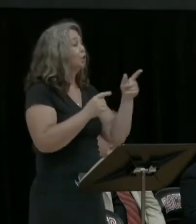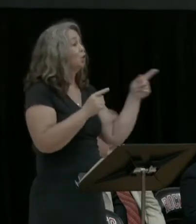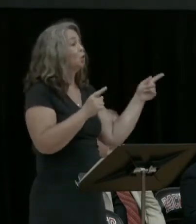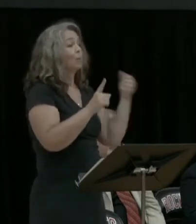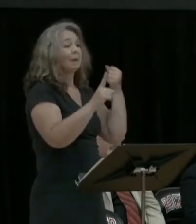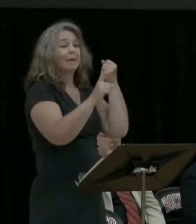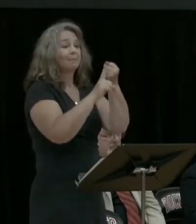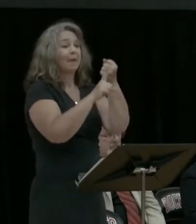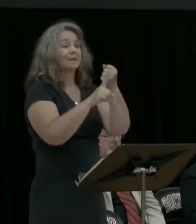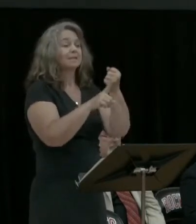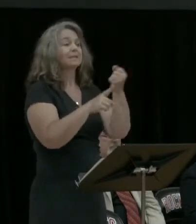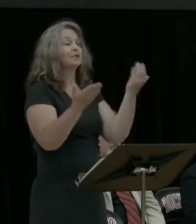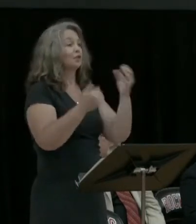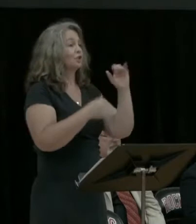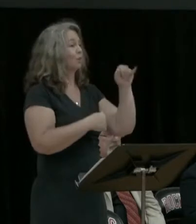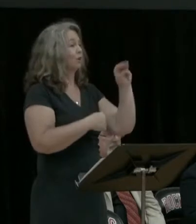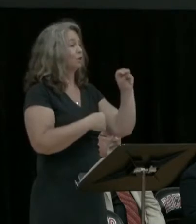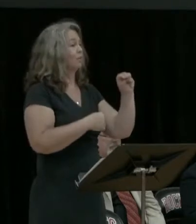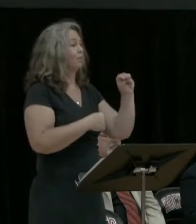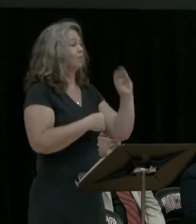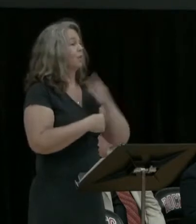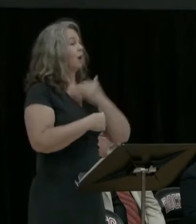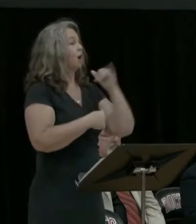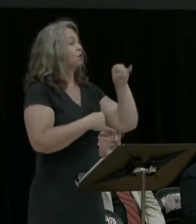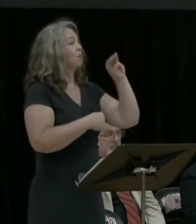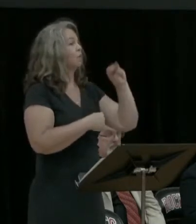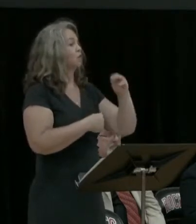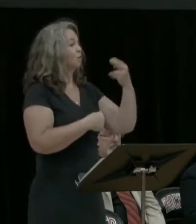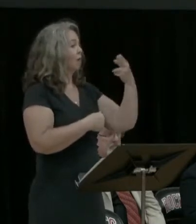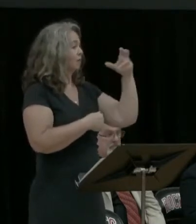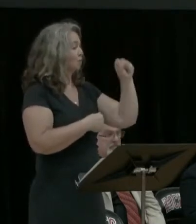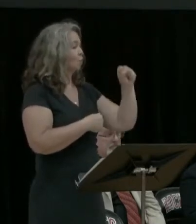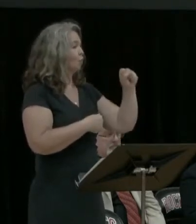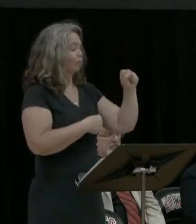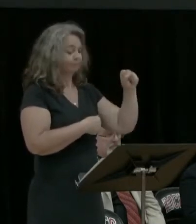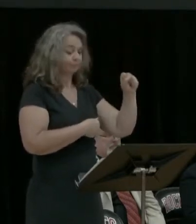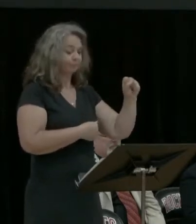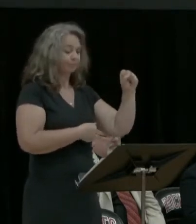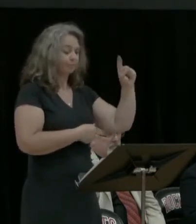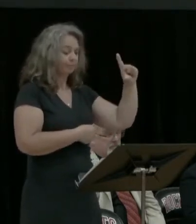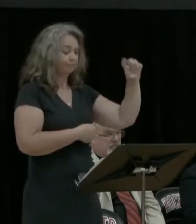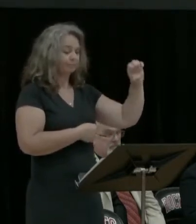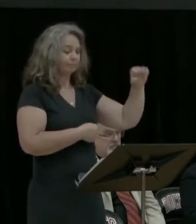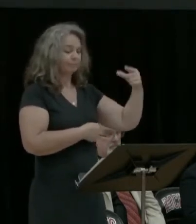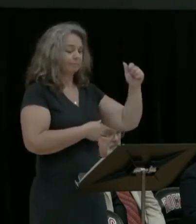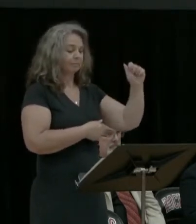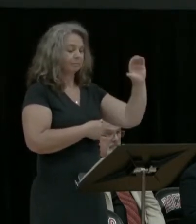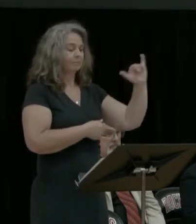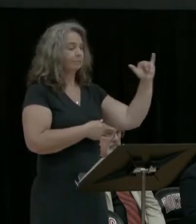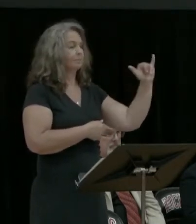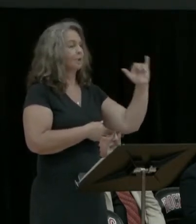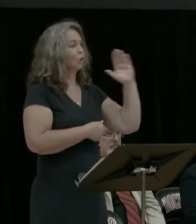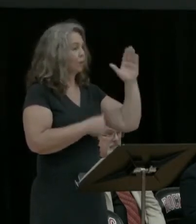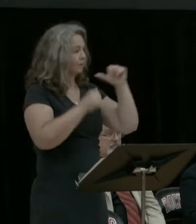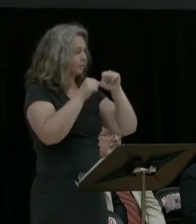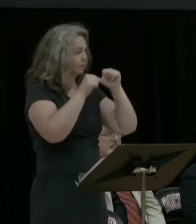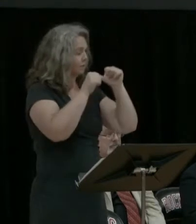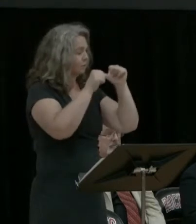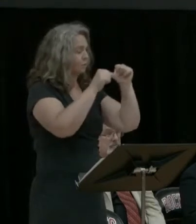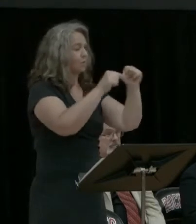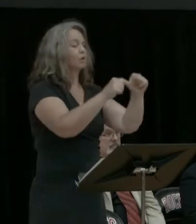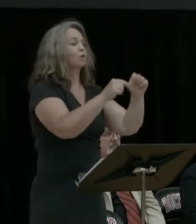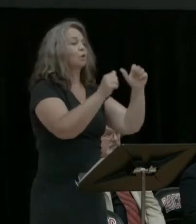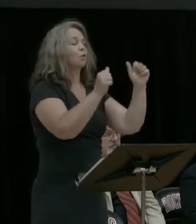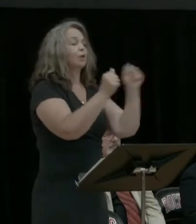JM. Our John Marshall High School legacy will be that of a class whose experience was inedibly colored by